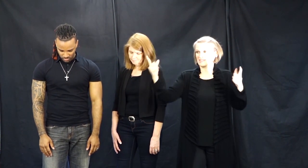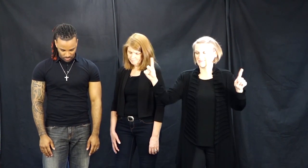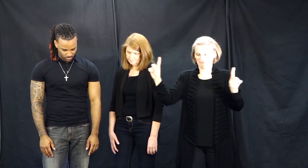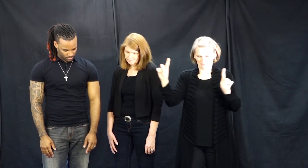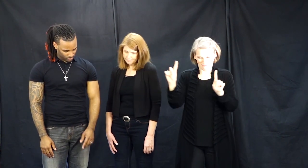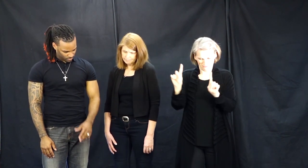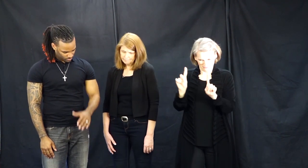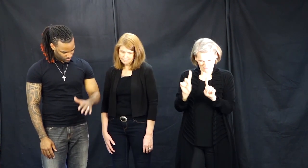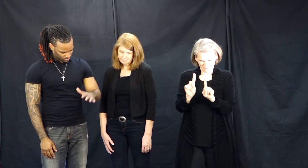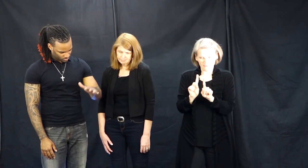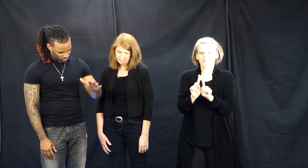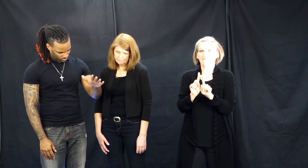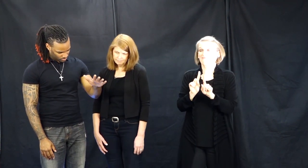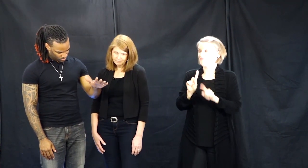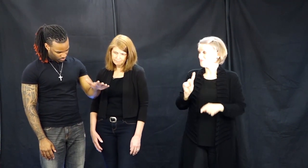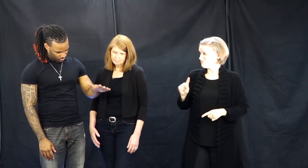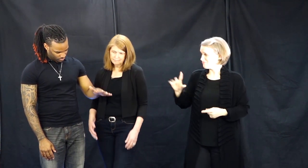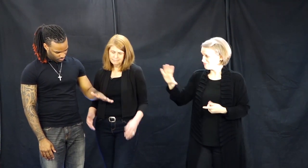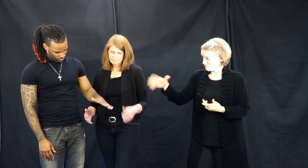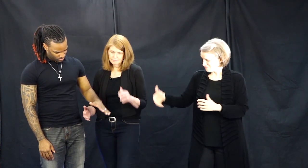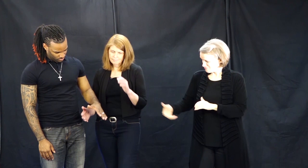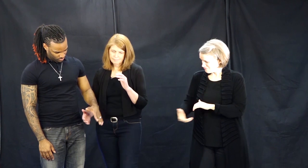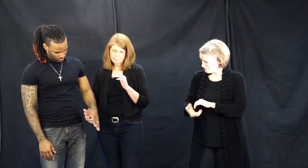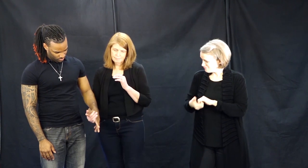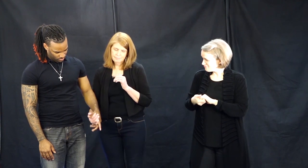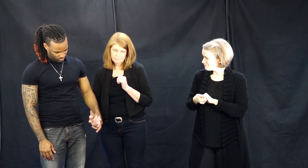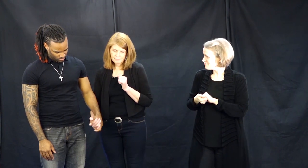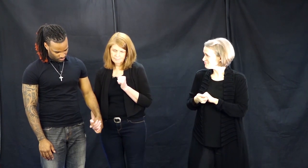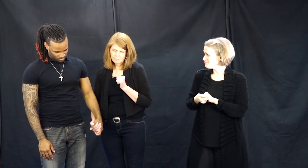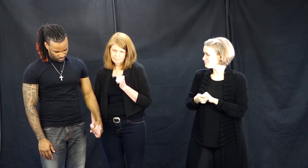side. She takes his hand.